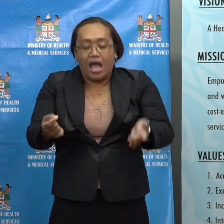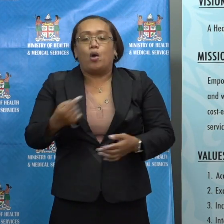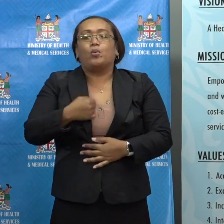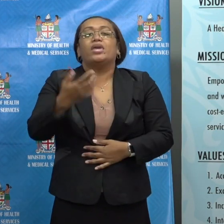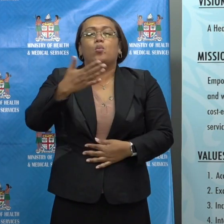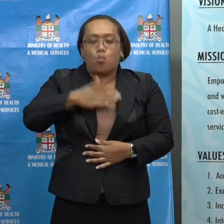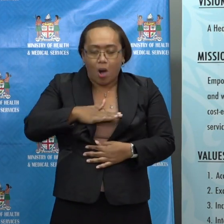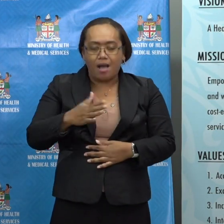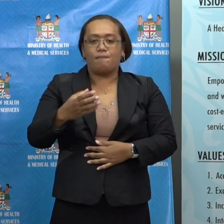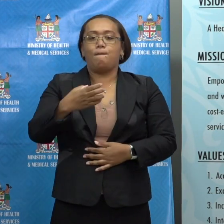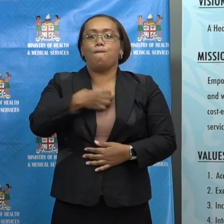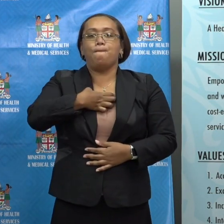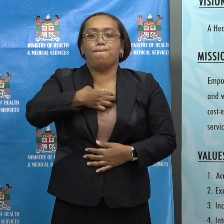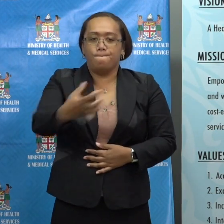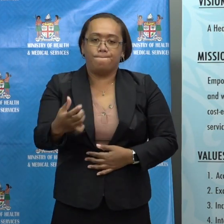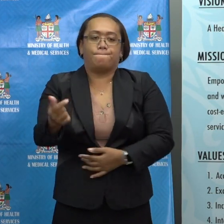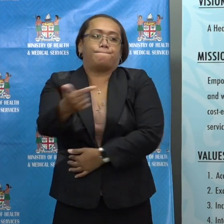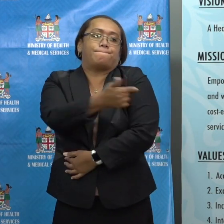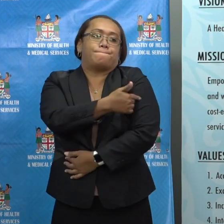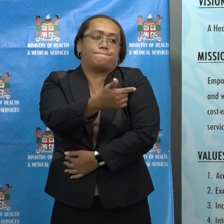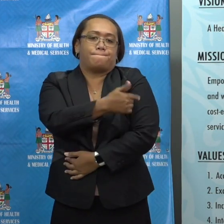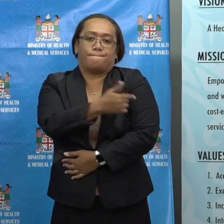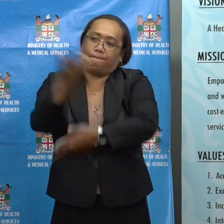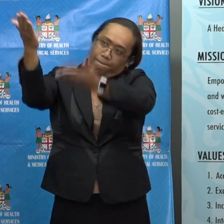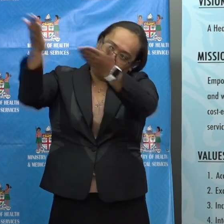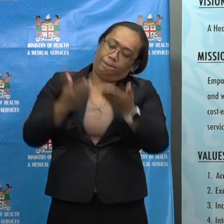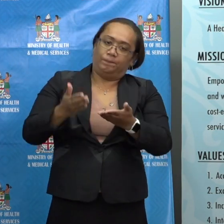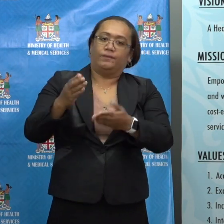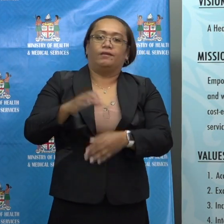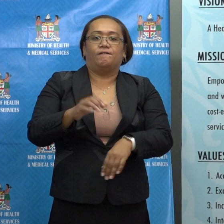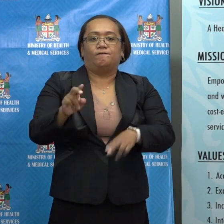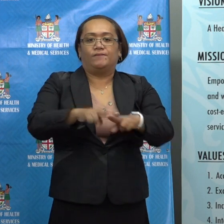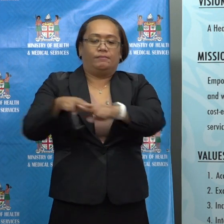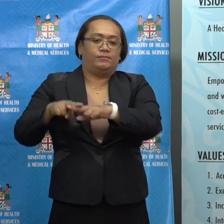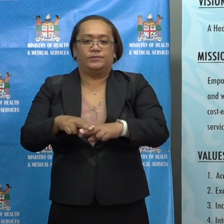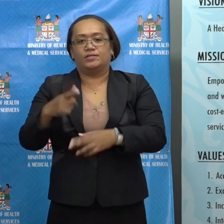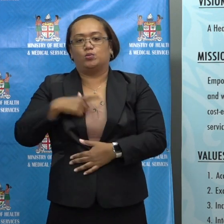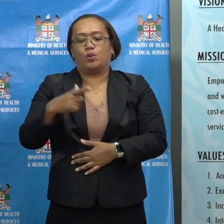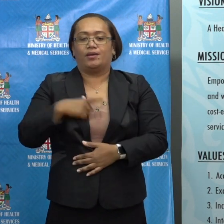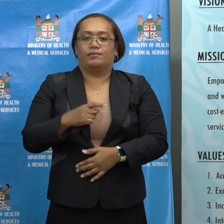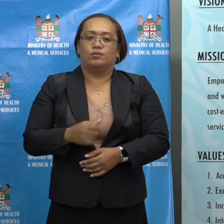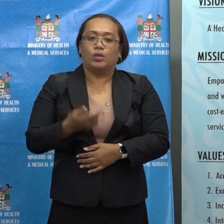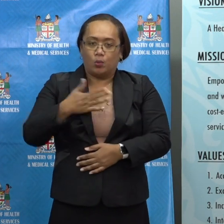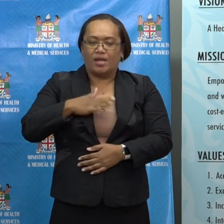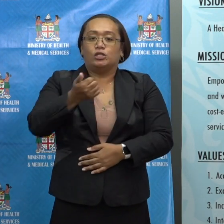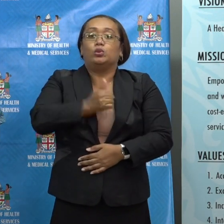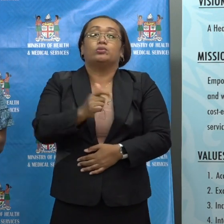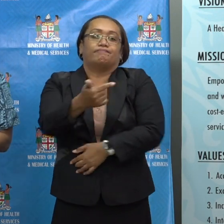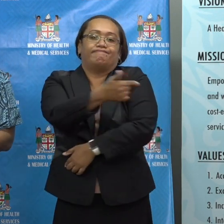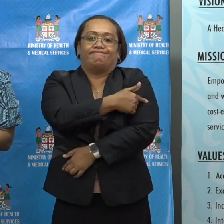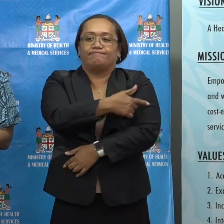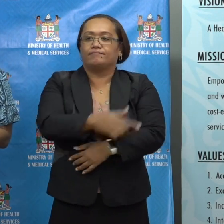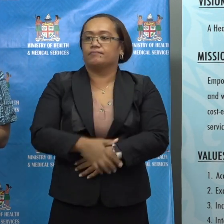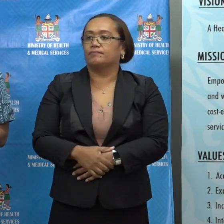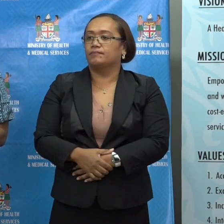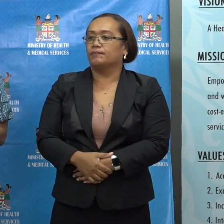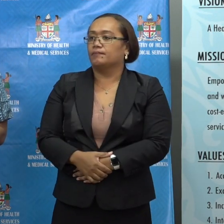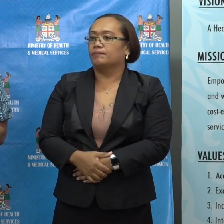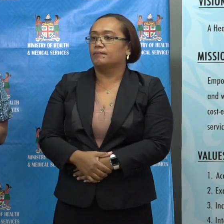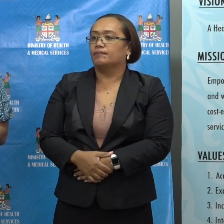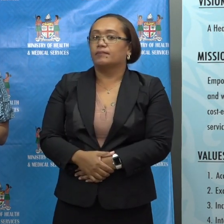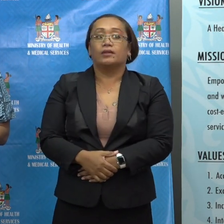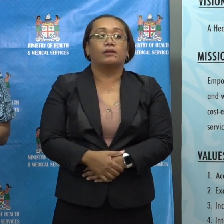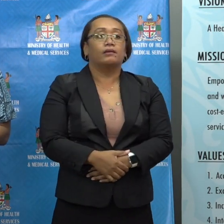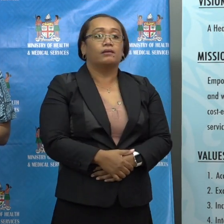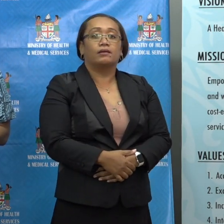more vaccines, and that will be part of the overall response to this current outbreak. Yes. We'll be open to 3 more